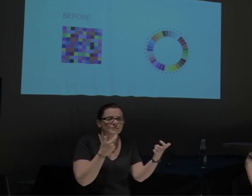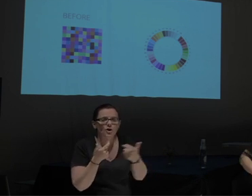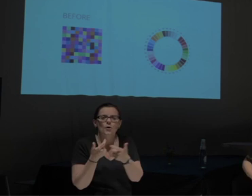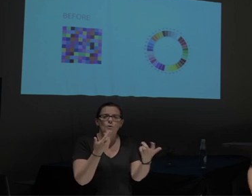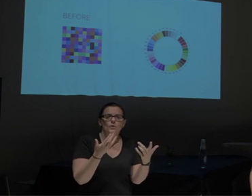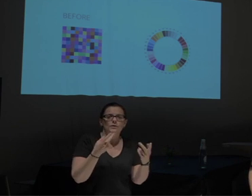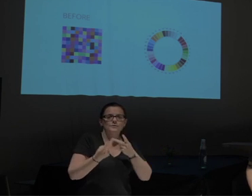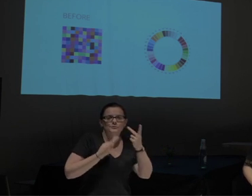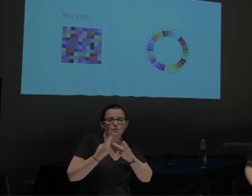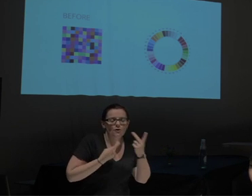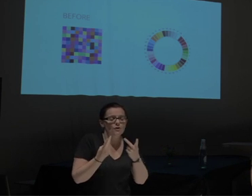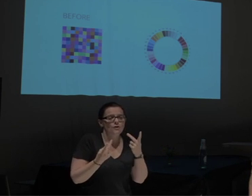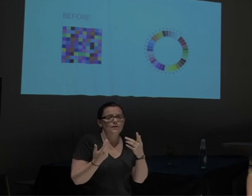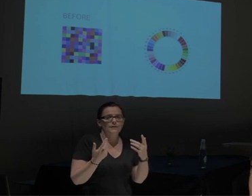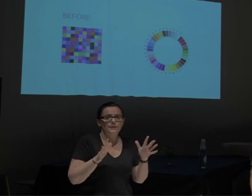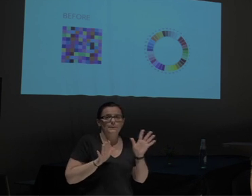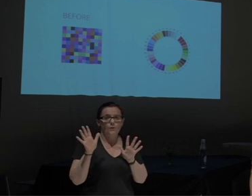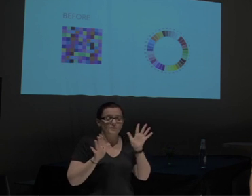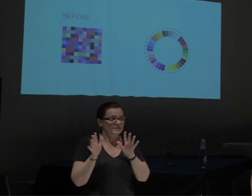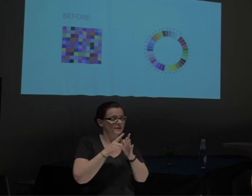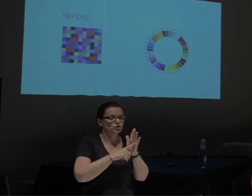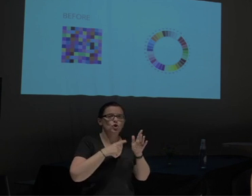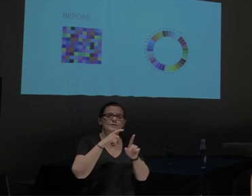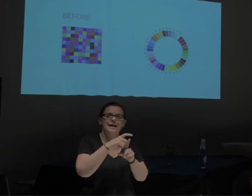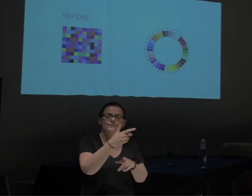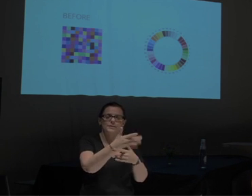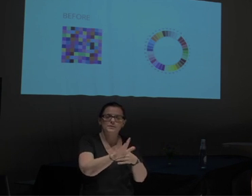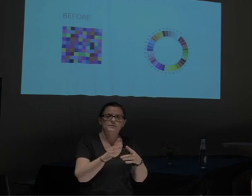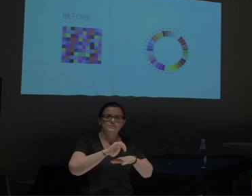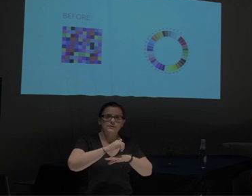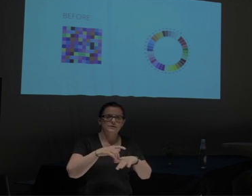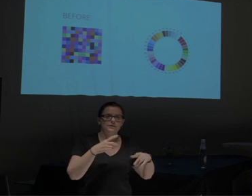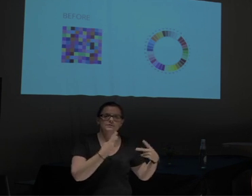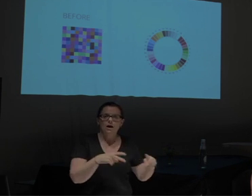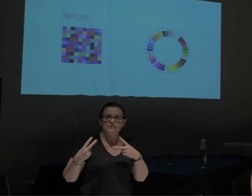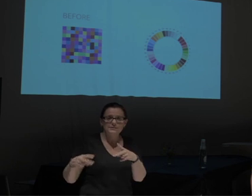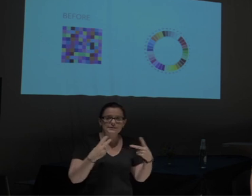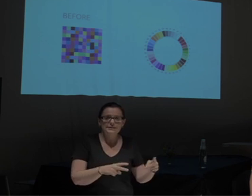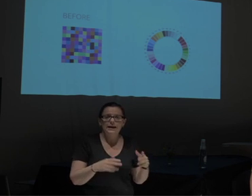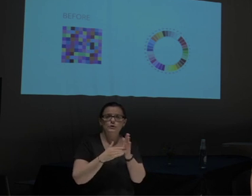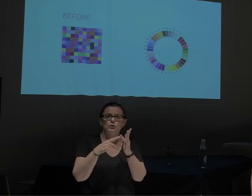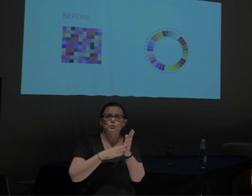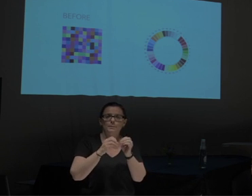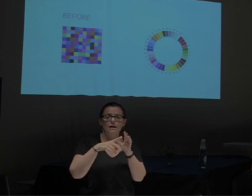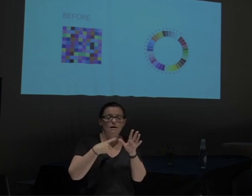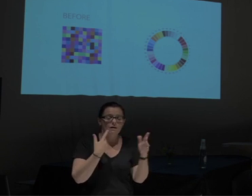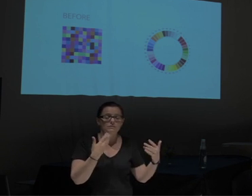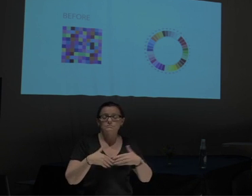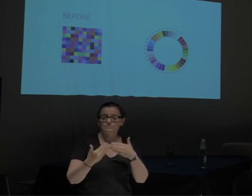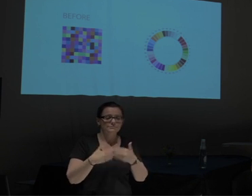song involving movement, and John David did some Zumba and soulful line dance with the group. And we all had a good time, and